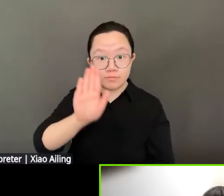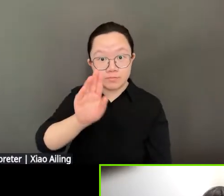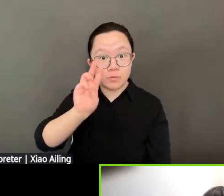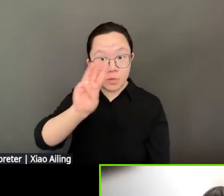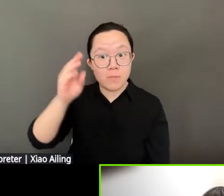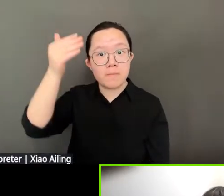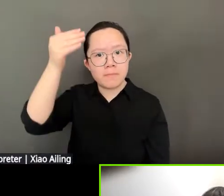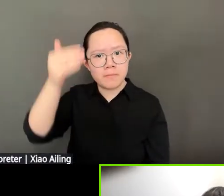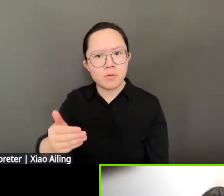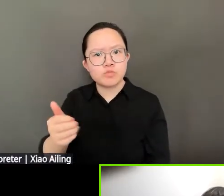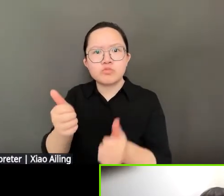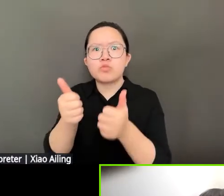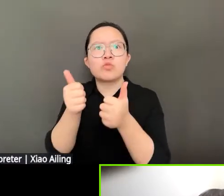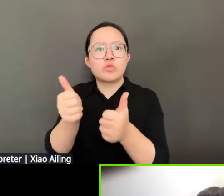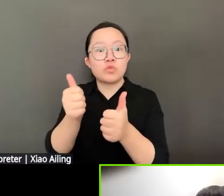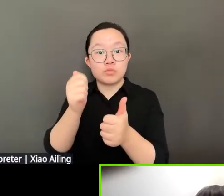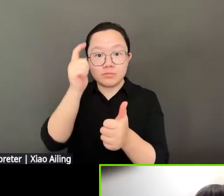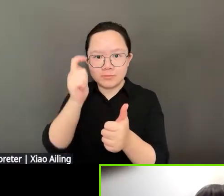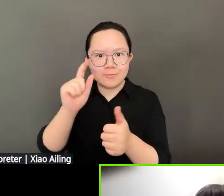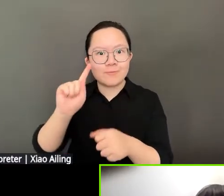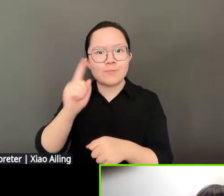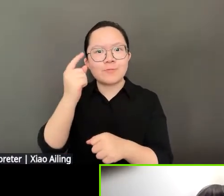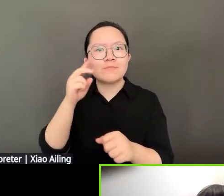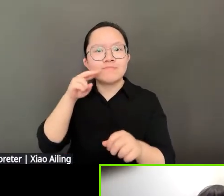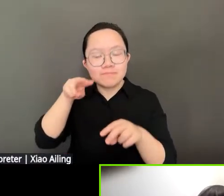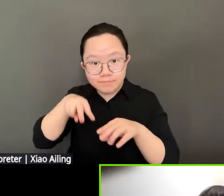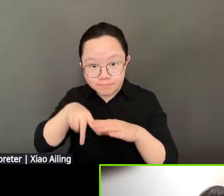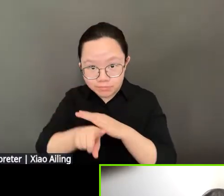One on reasonable accommodation, which has been